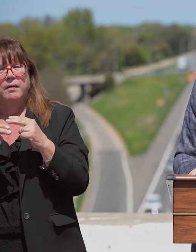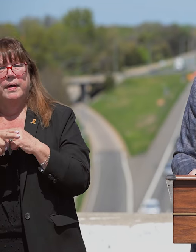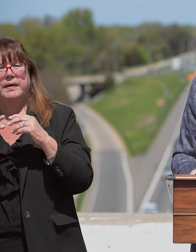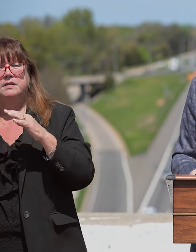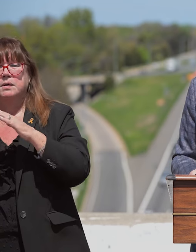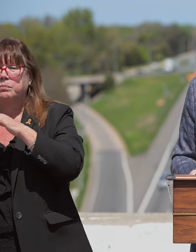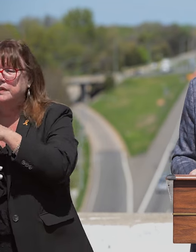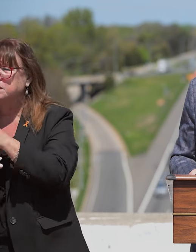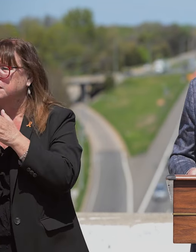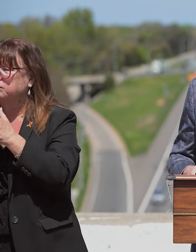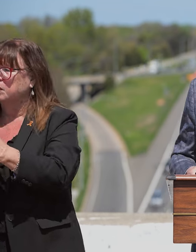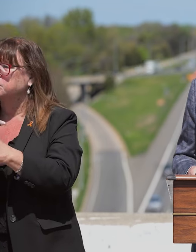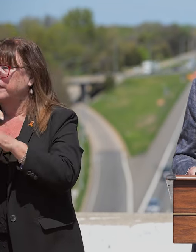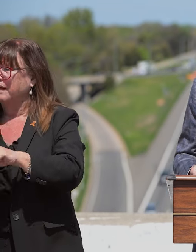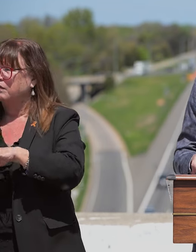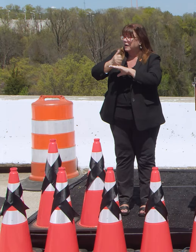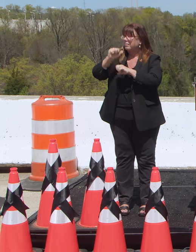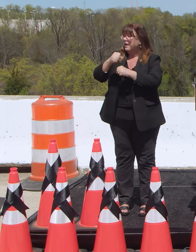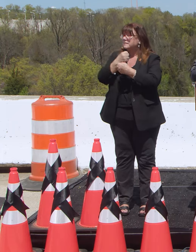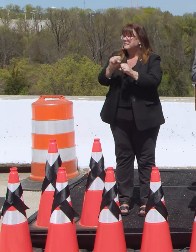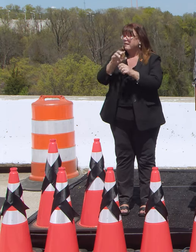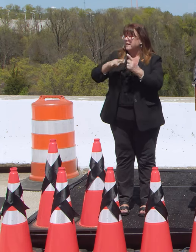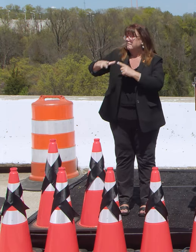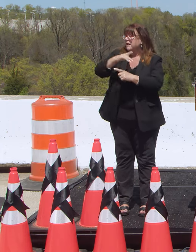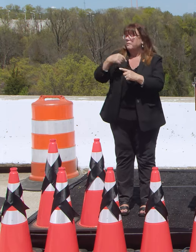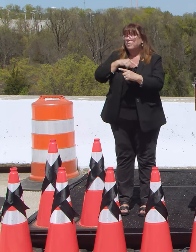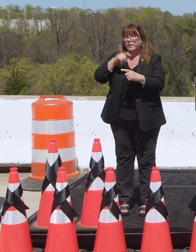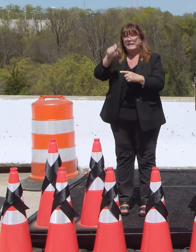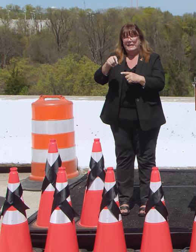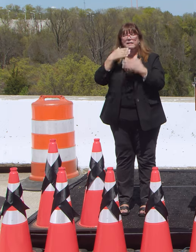safer environment that we all need and desire. Thank you.